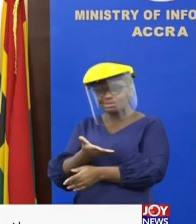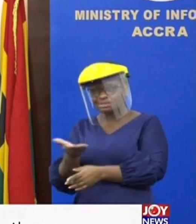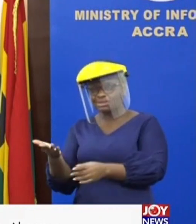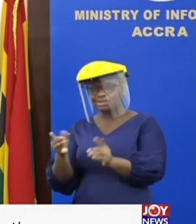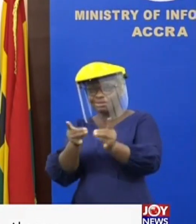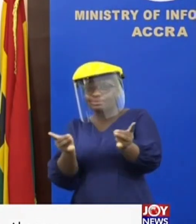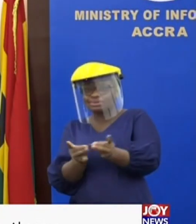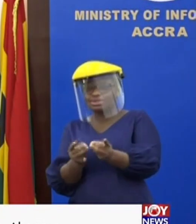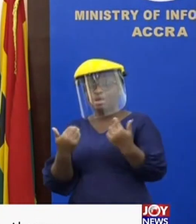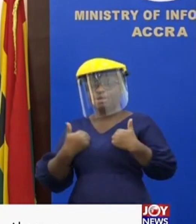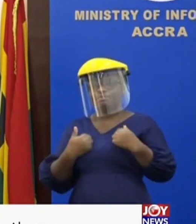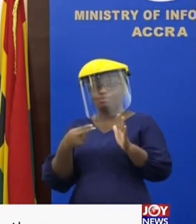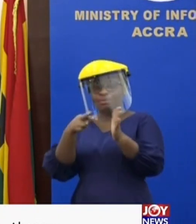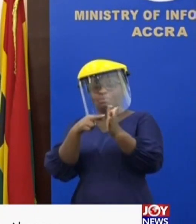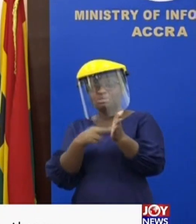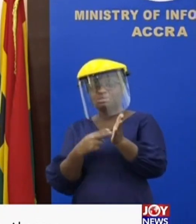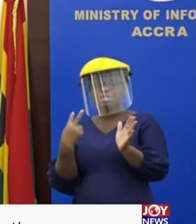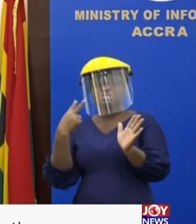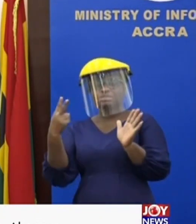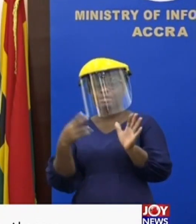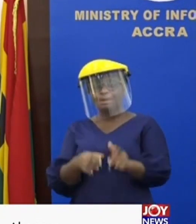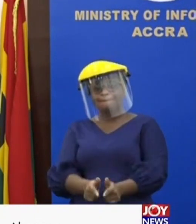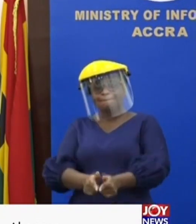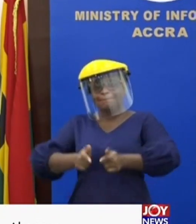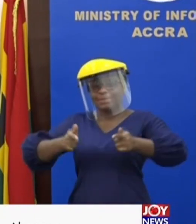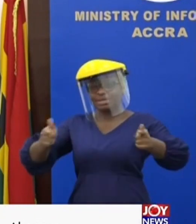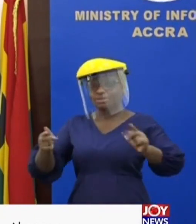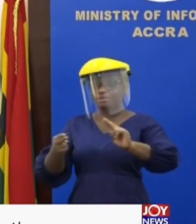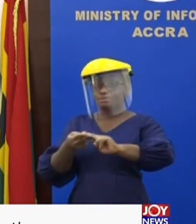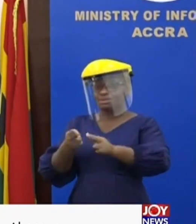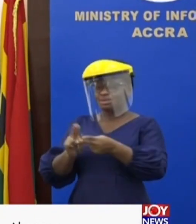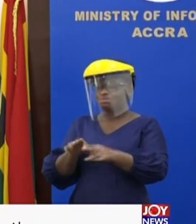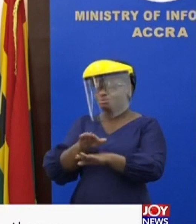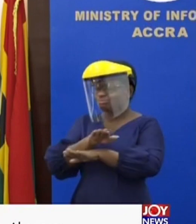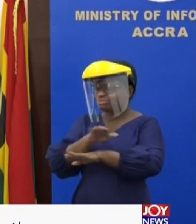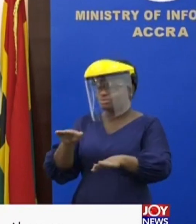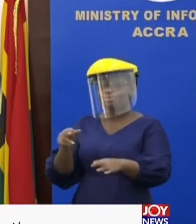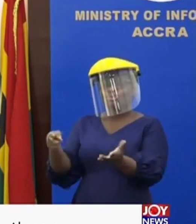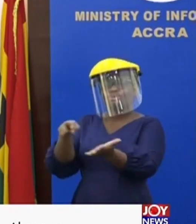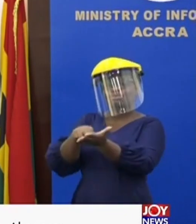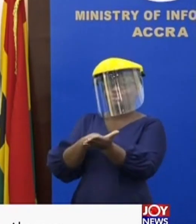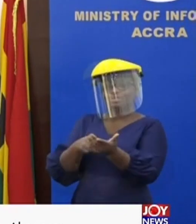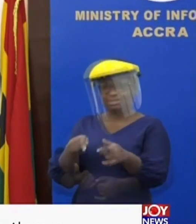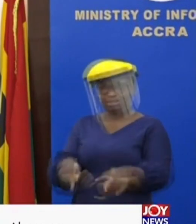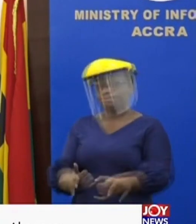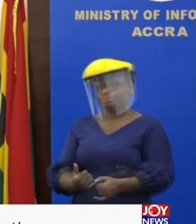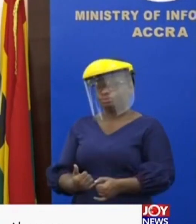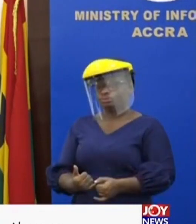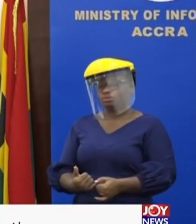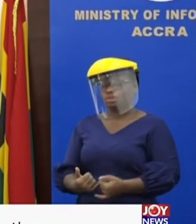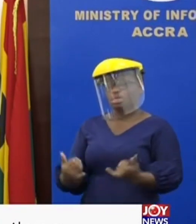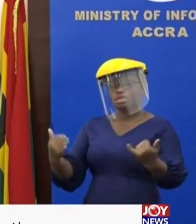the districts that have reported a case. You can see that a significant number of our districts have not reported a case in this period.